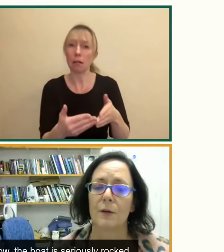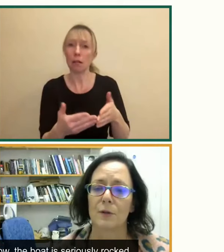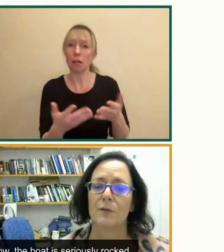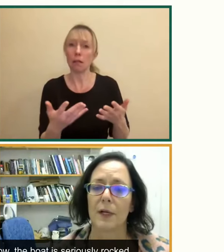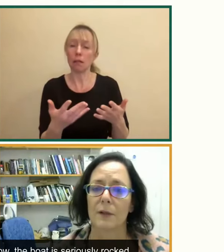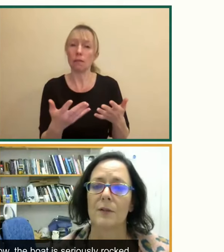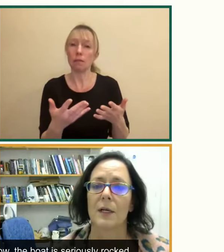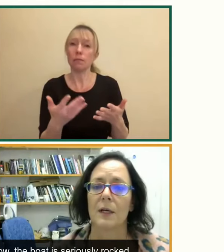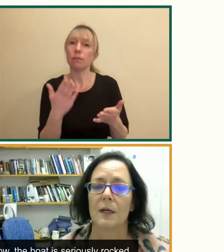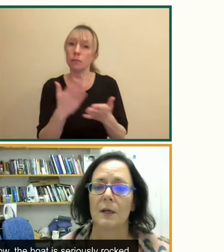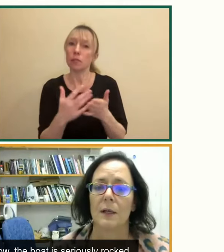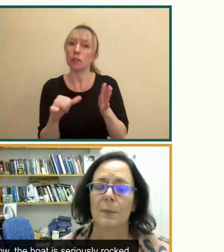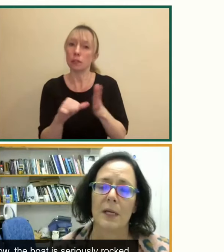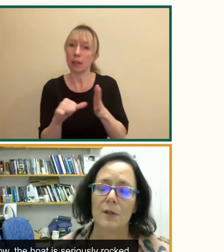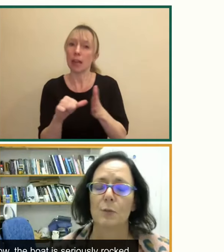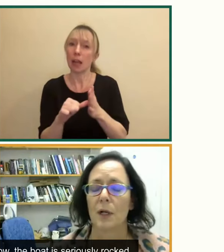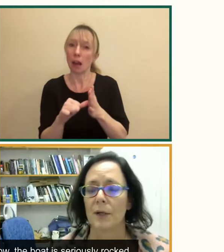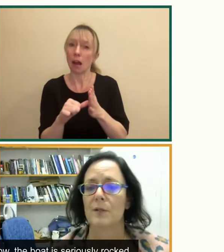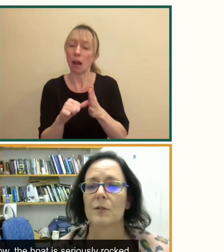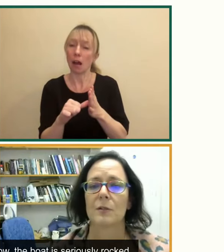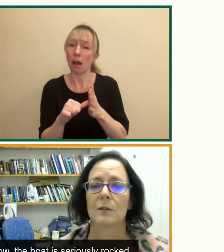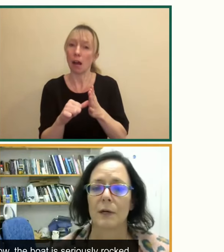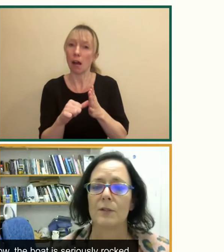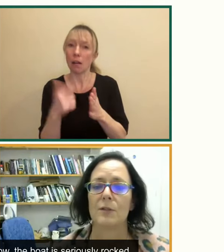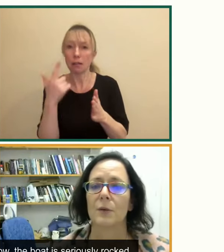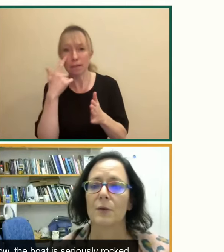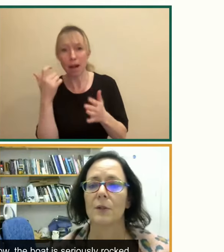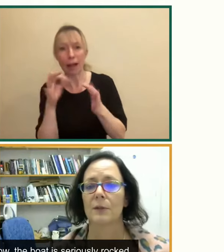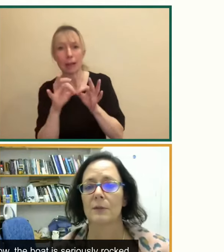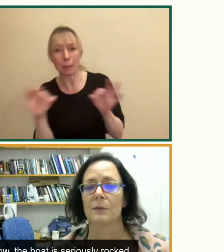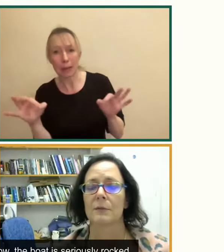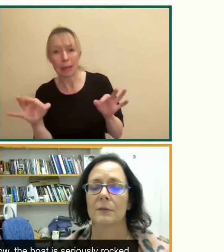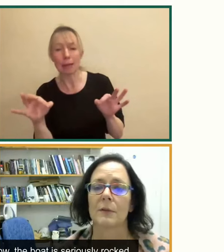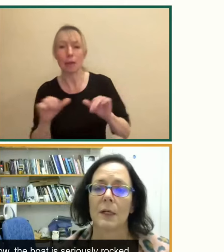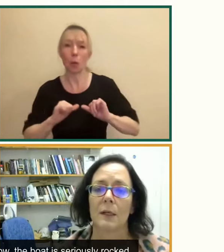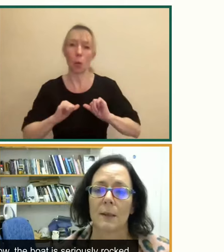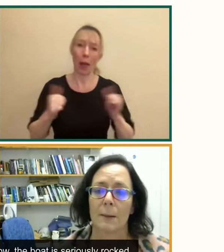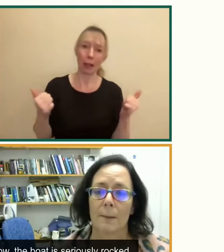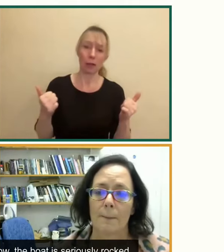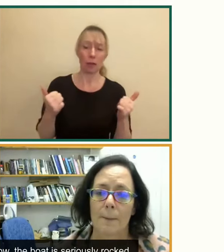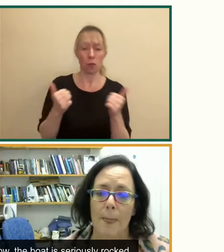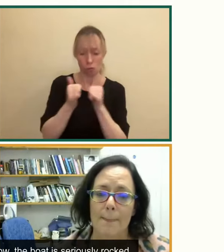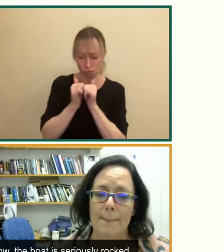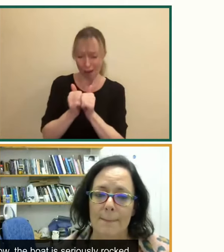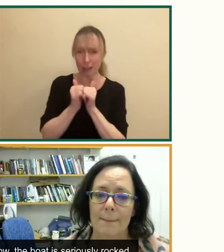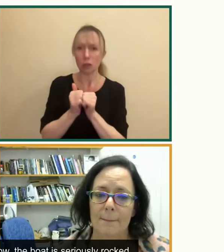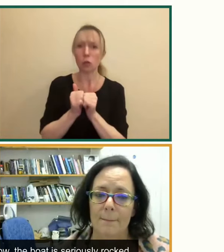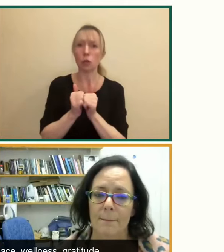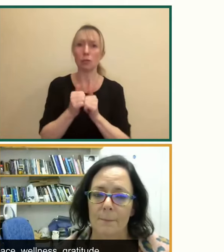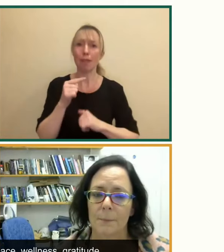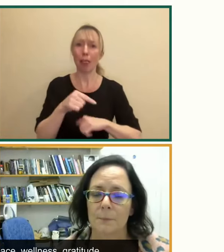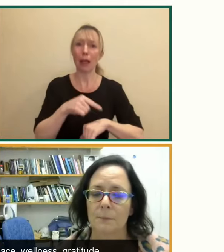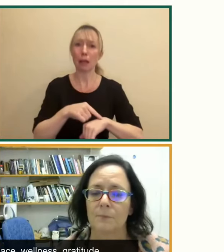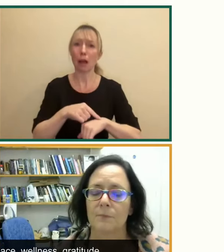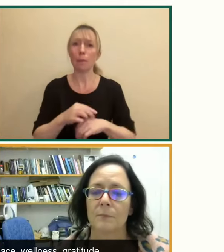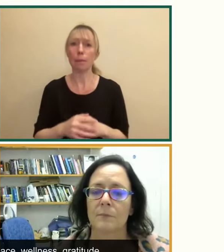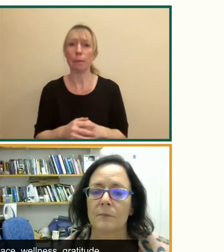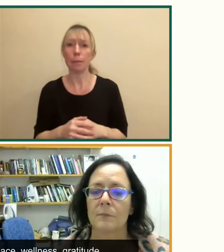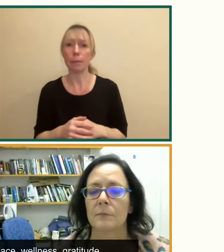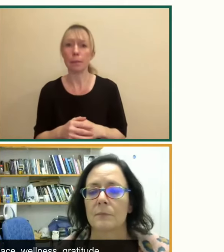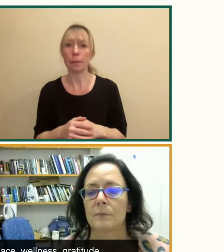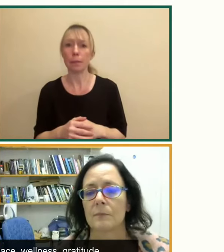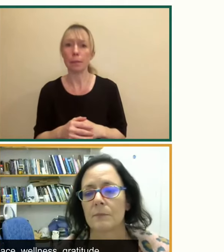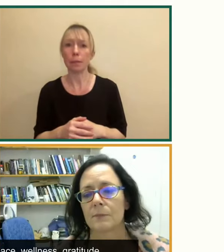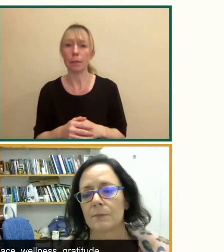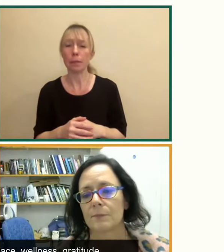it's very hard to find peace, wellness, gratitude. Thanks, Zoe. Gavin? I think